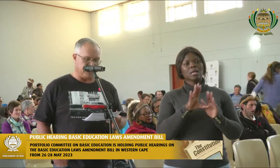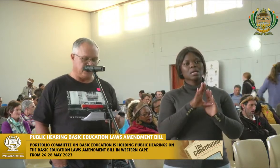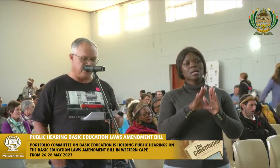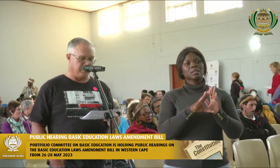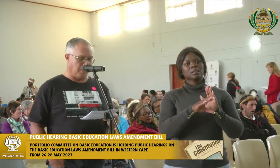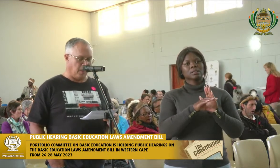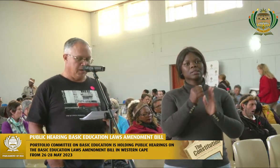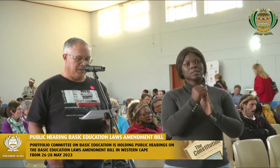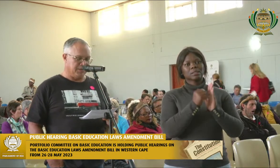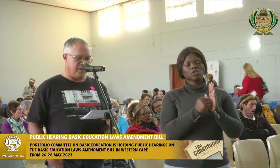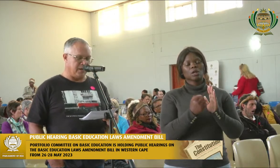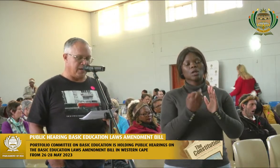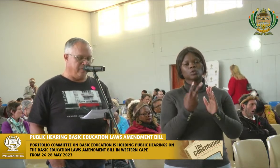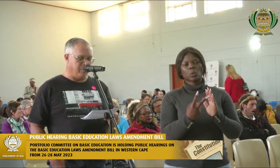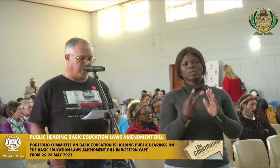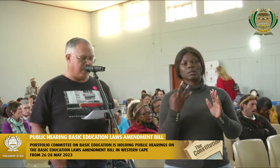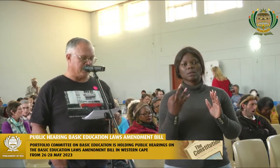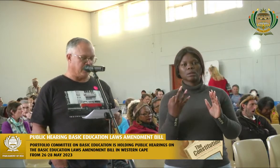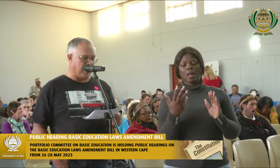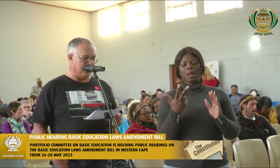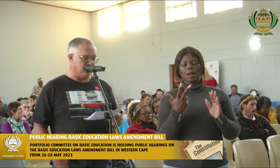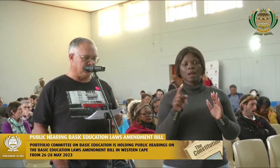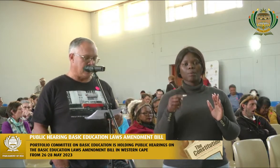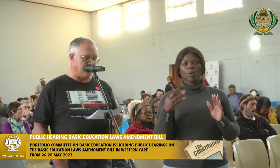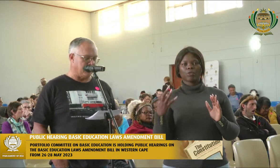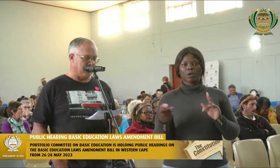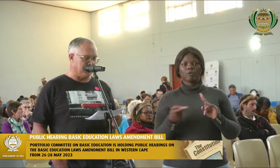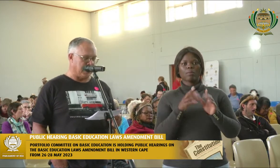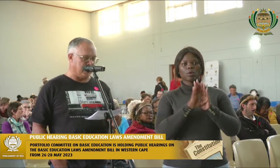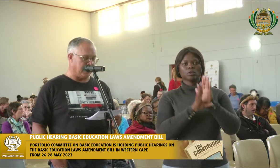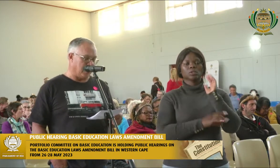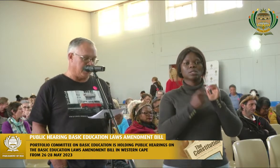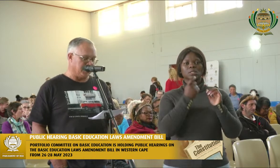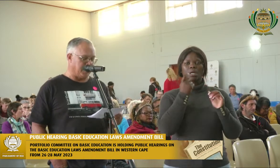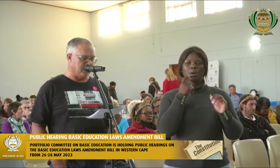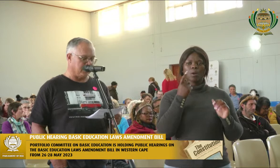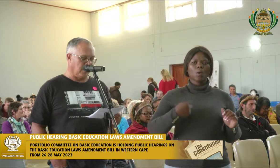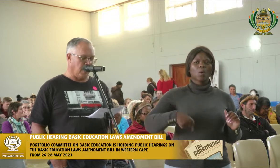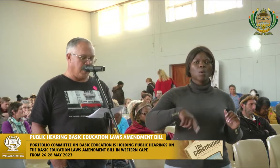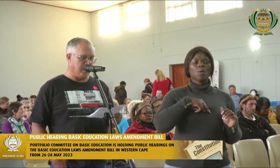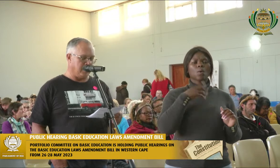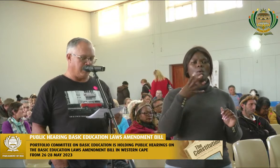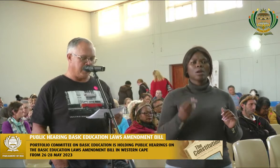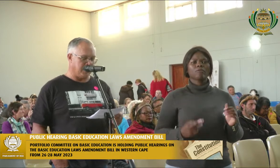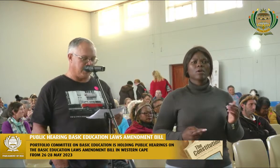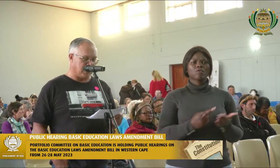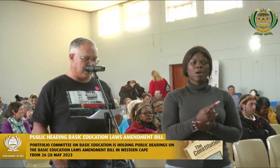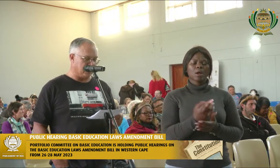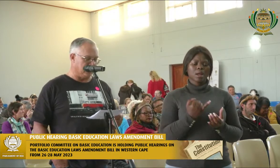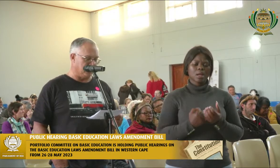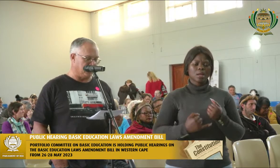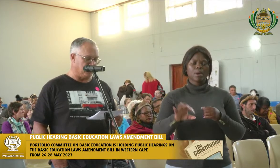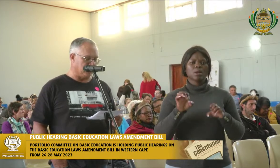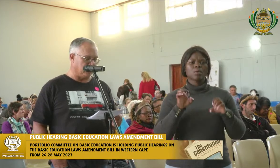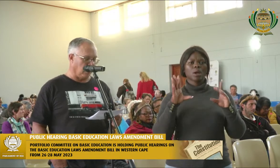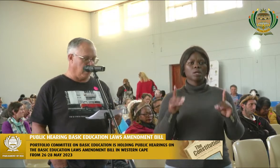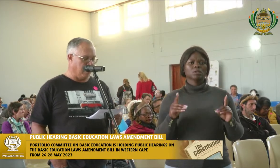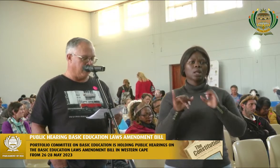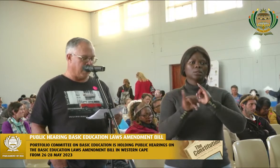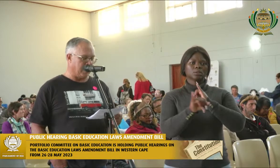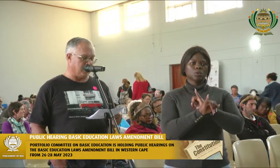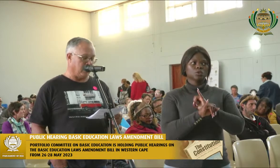the Constitution, stating that everybody has the right to establish and maintain at our own expense an independent educational